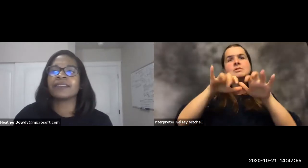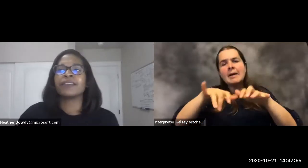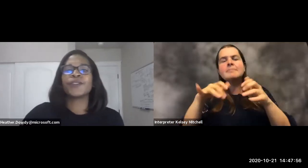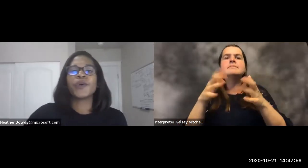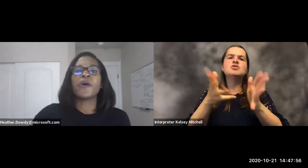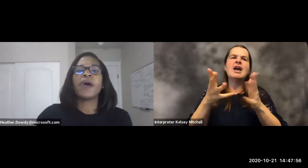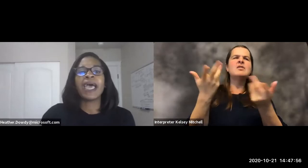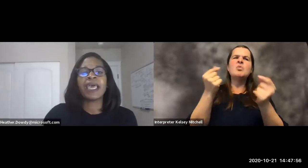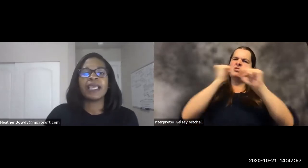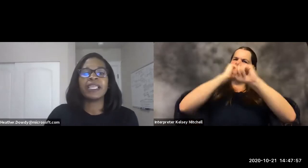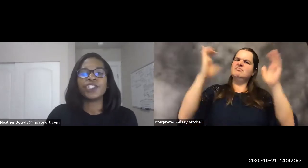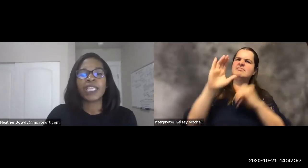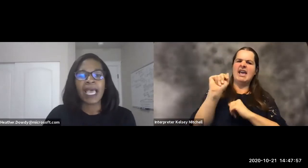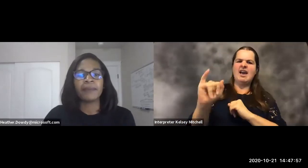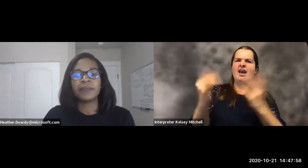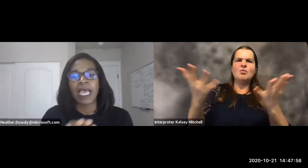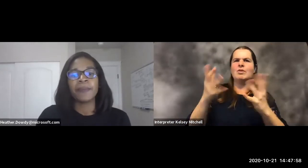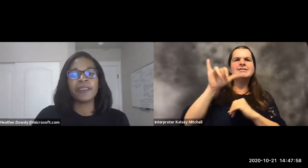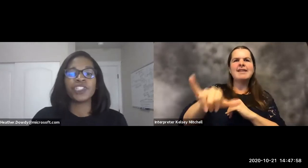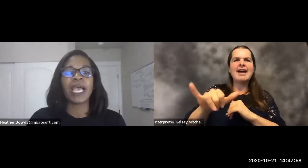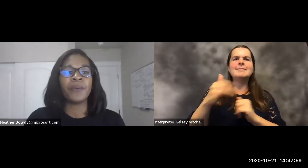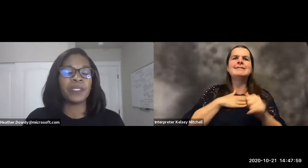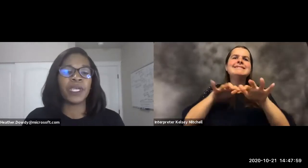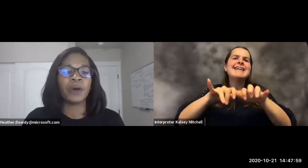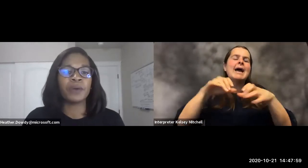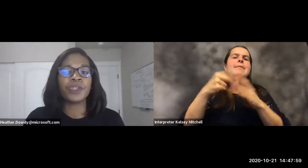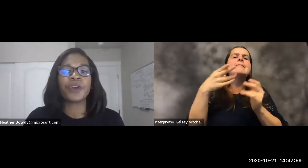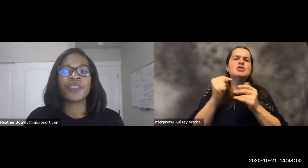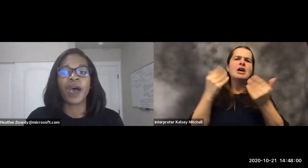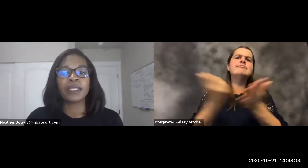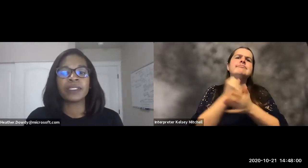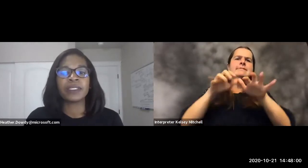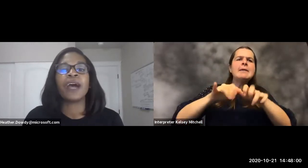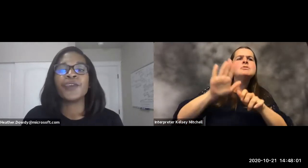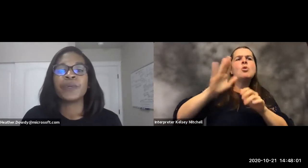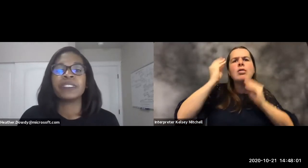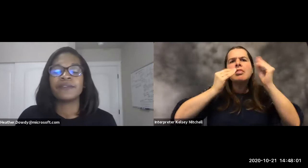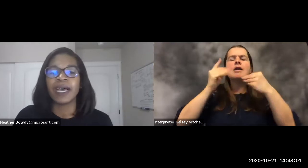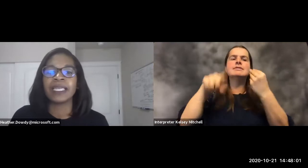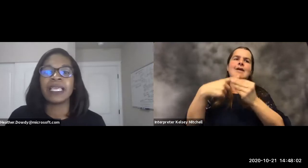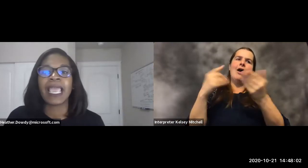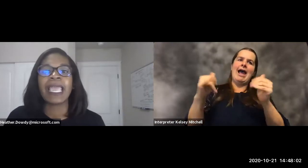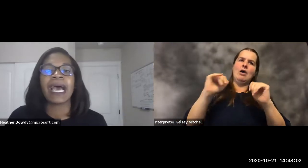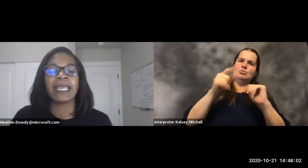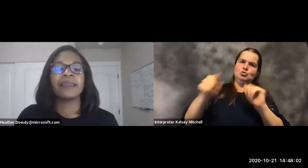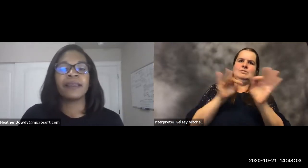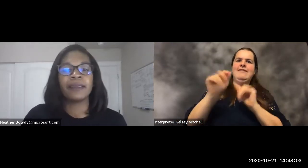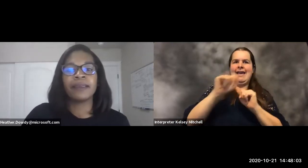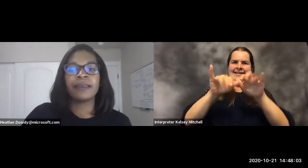AI is? So go ahead and type in the chat window your thoughts on how you would define